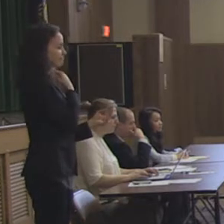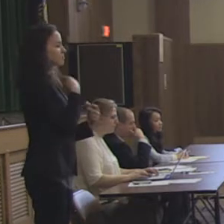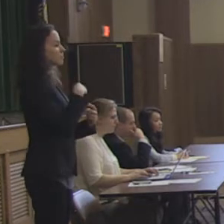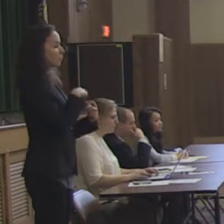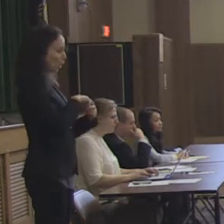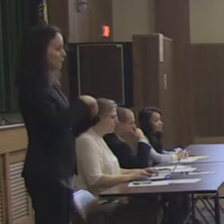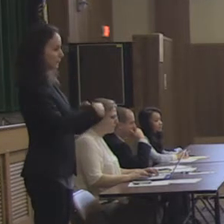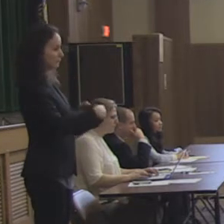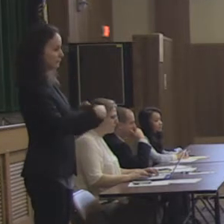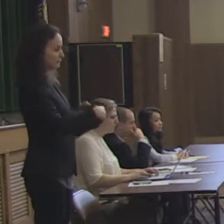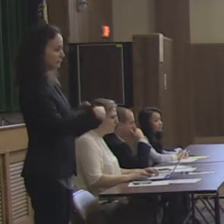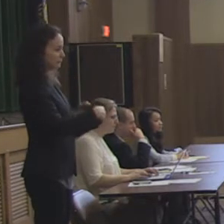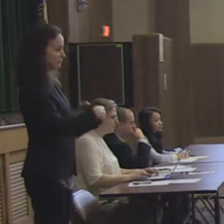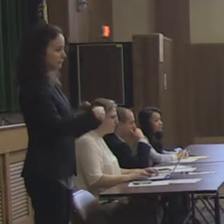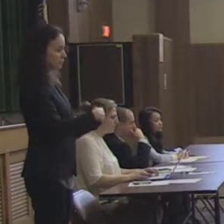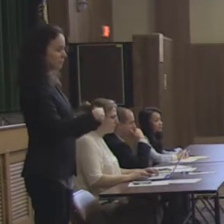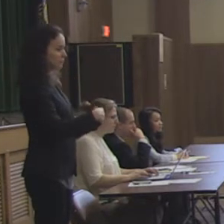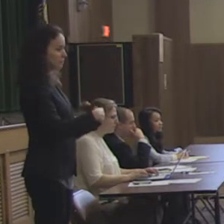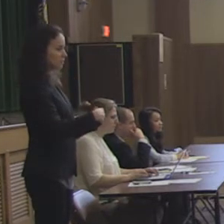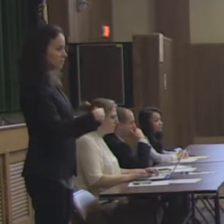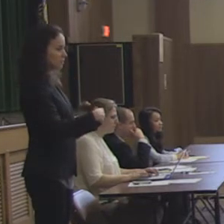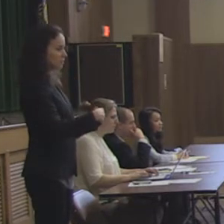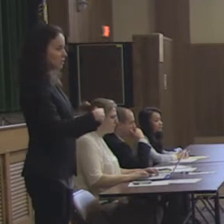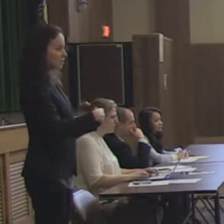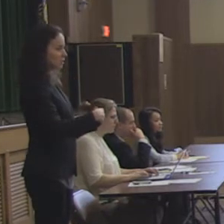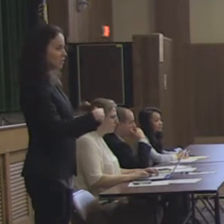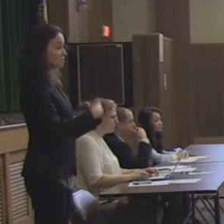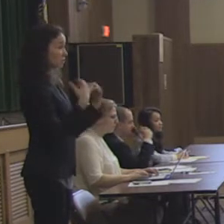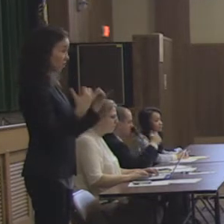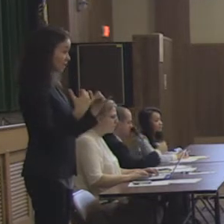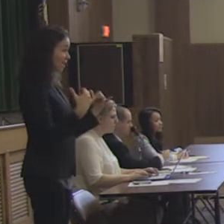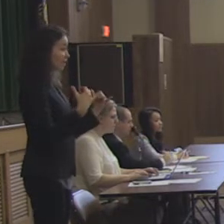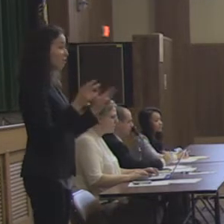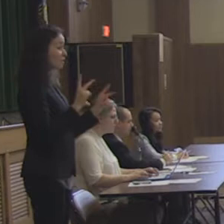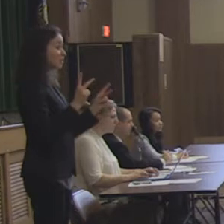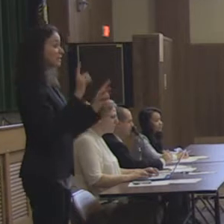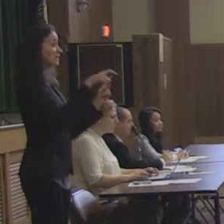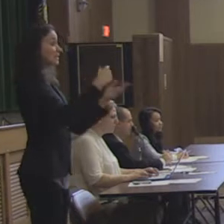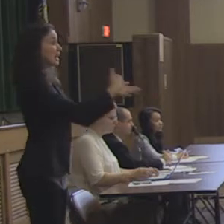there. I don't think we can make it difficult. We have to make it easier.